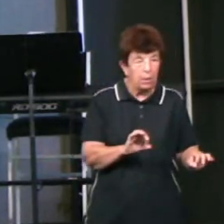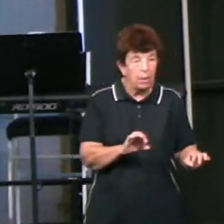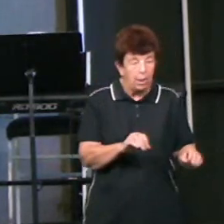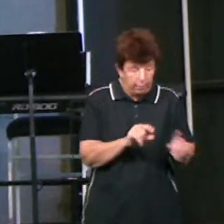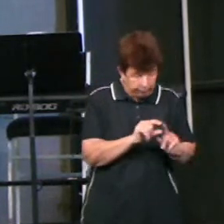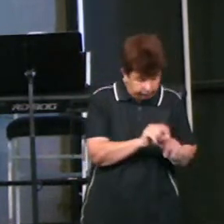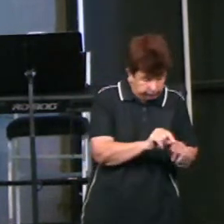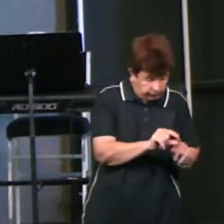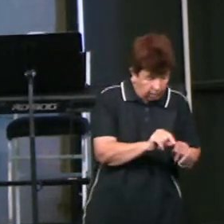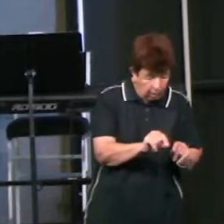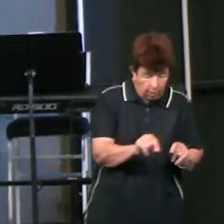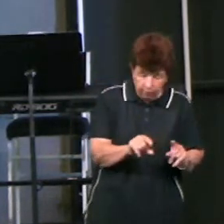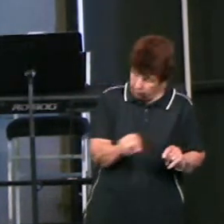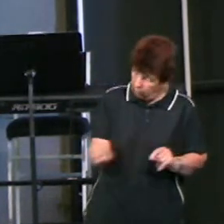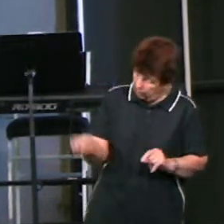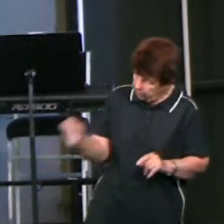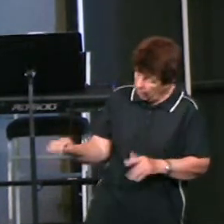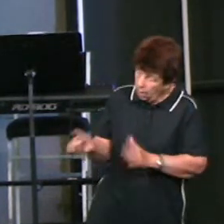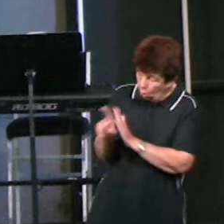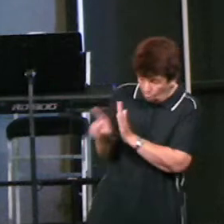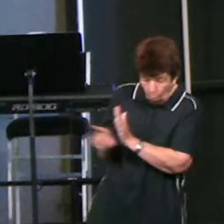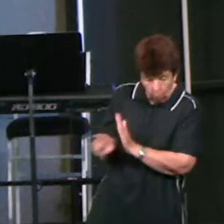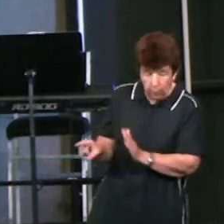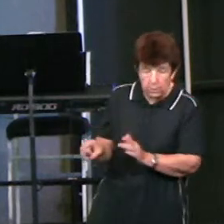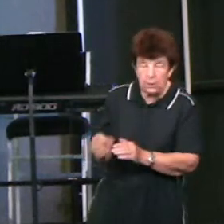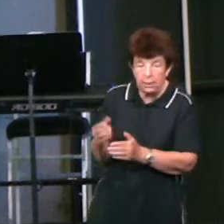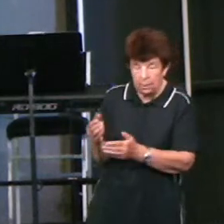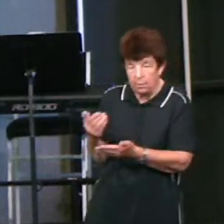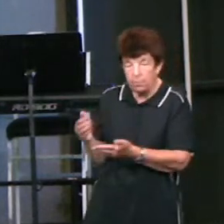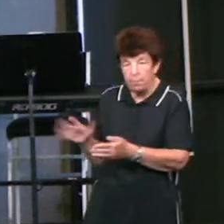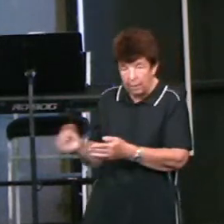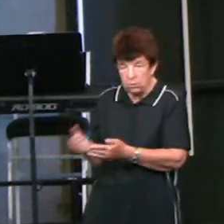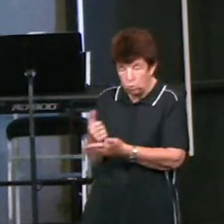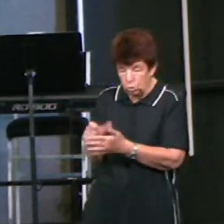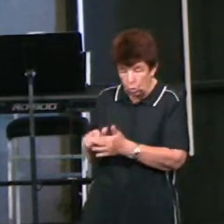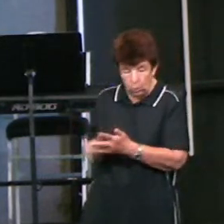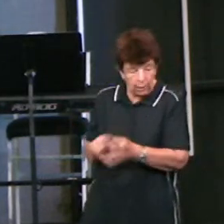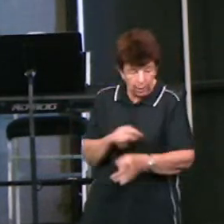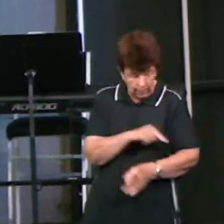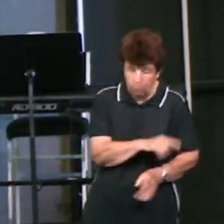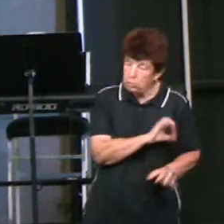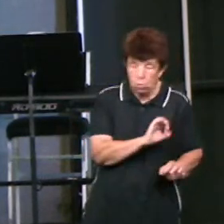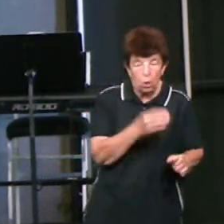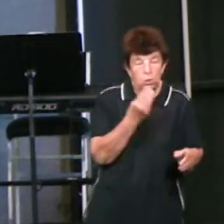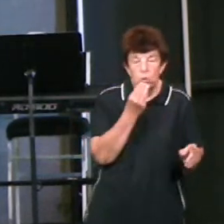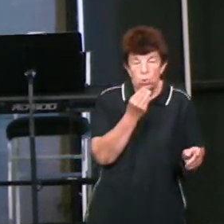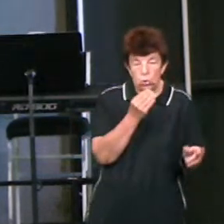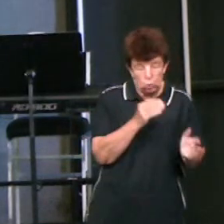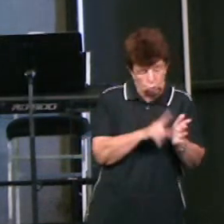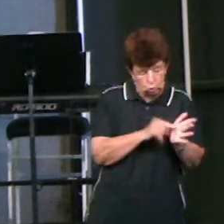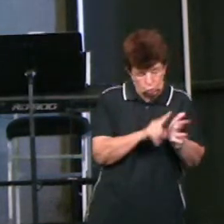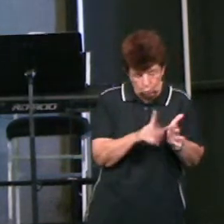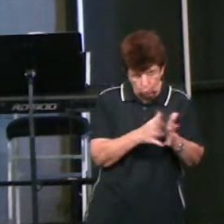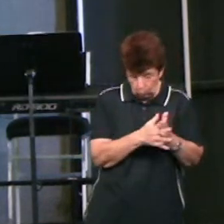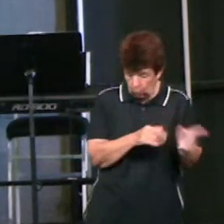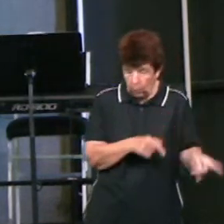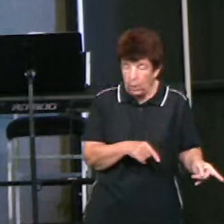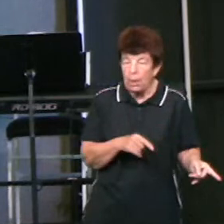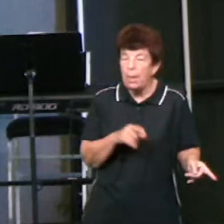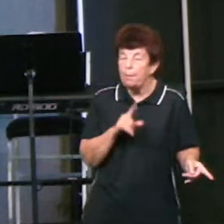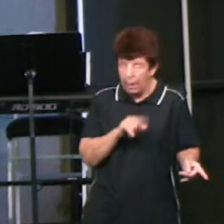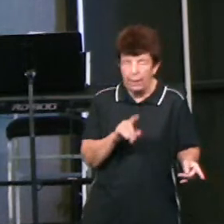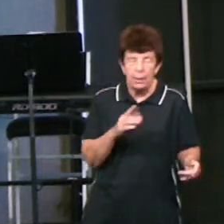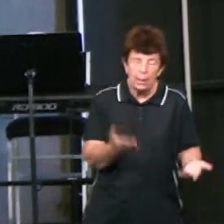to the customs, the laws, the practices of the Jewish people, so he couldn't be counted as a Jew, he was sympathetic. He gave